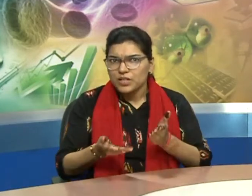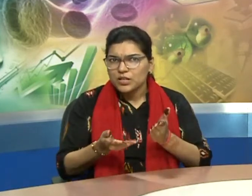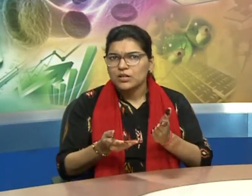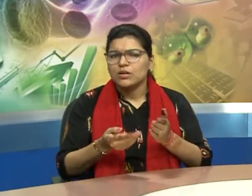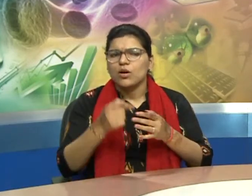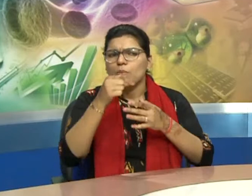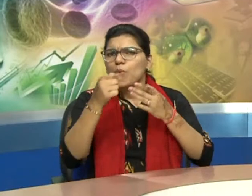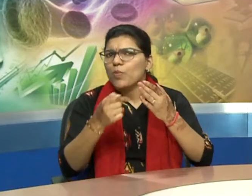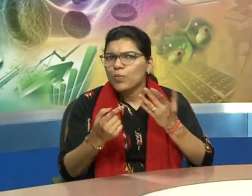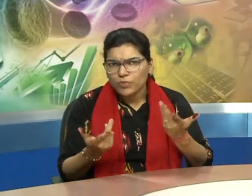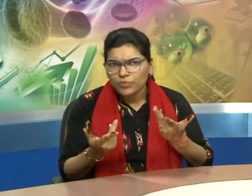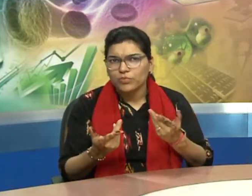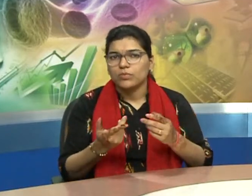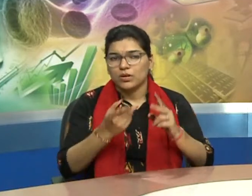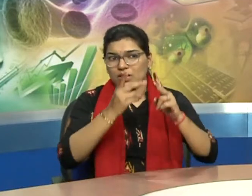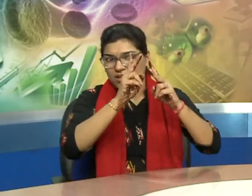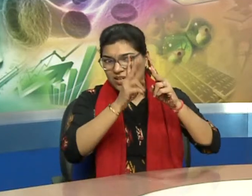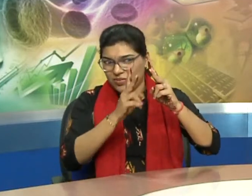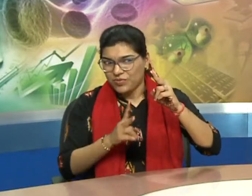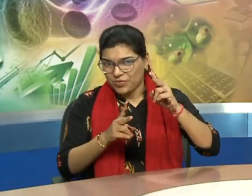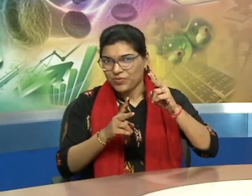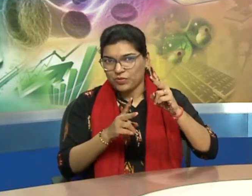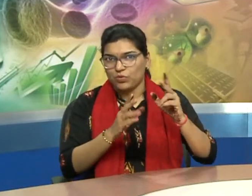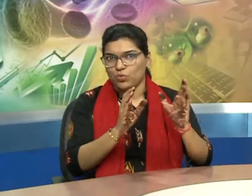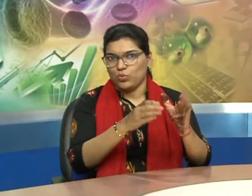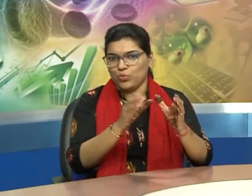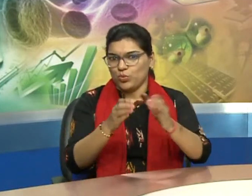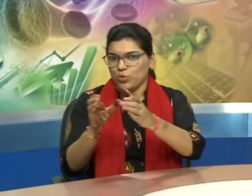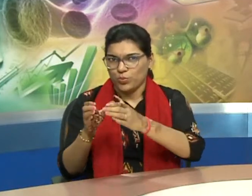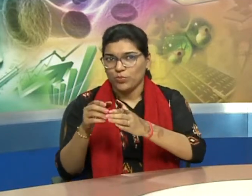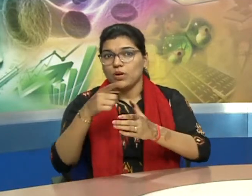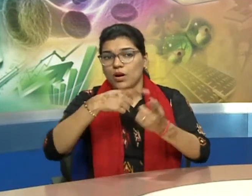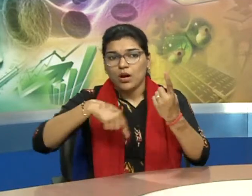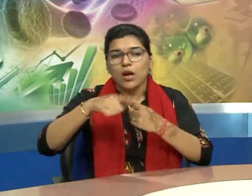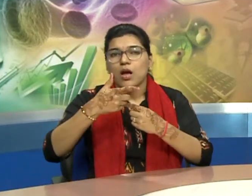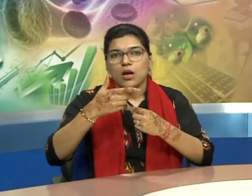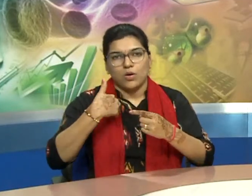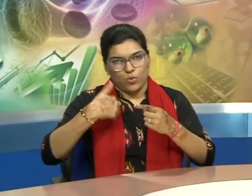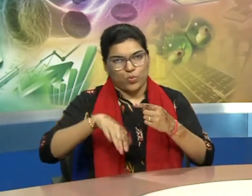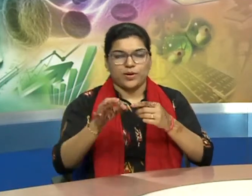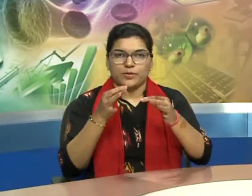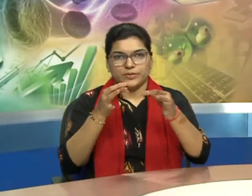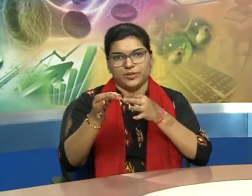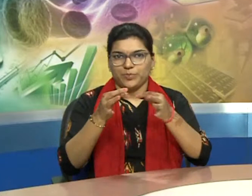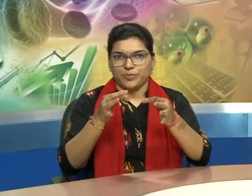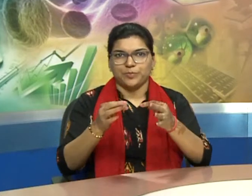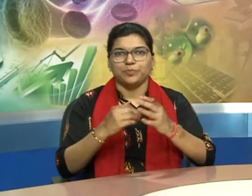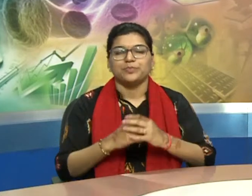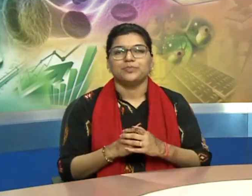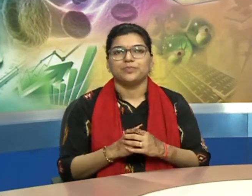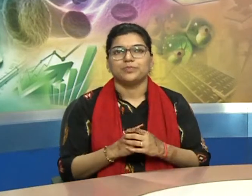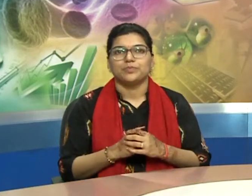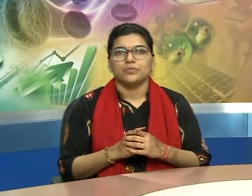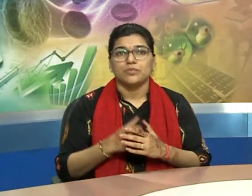functions and services of each type of library. We will understand